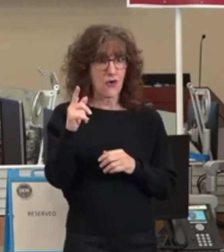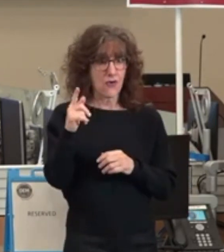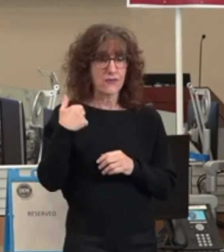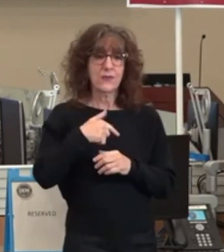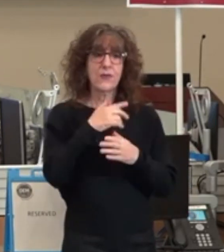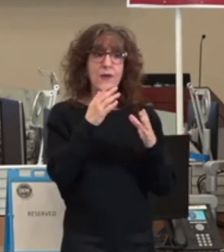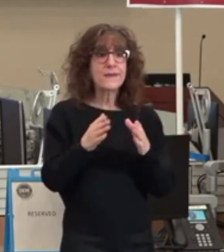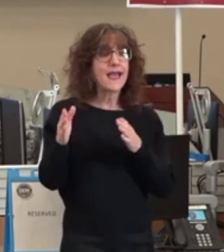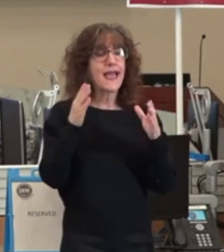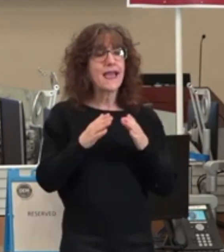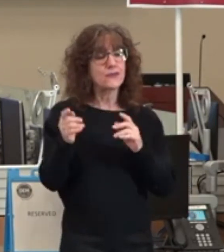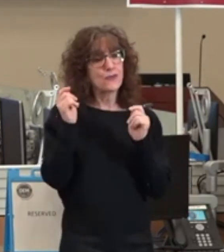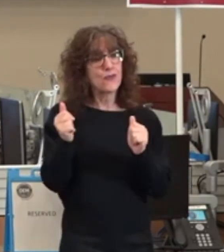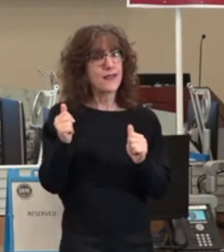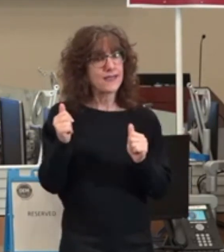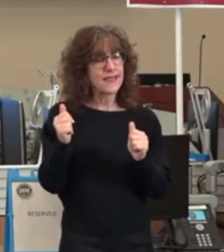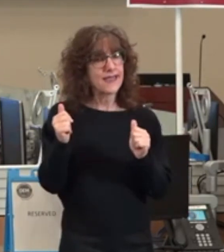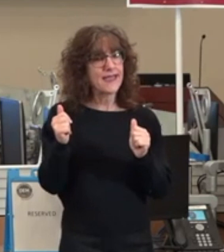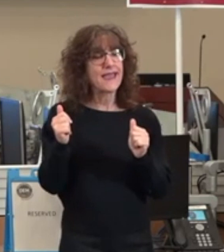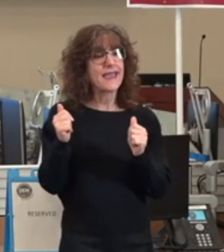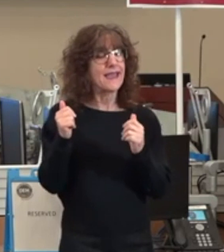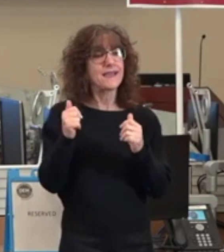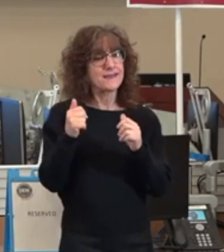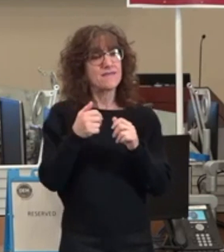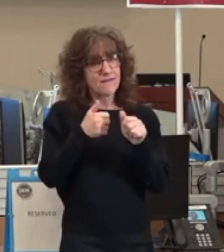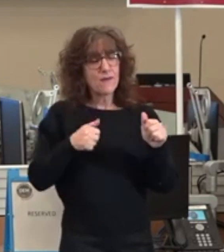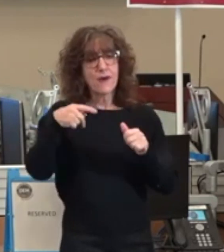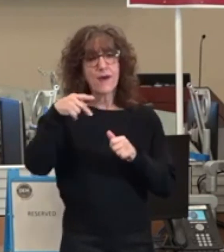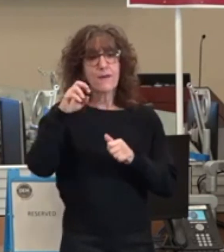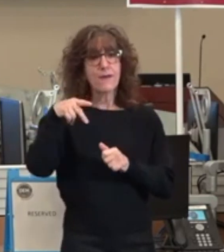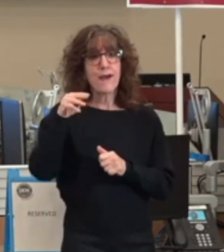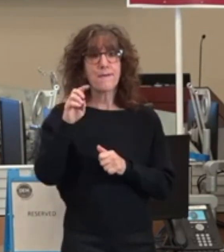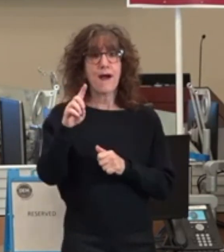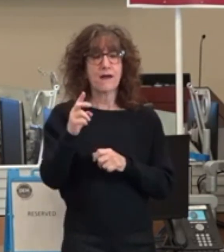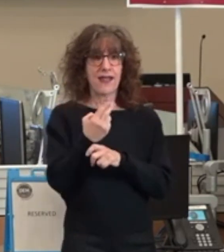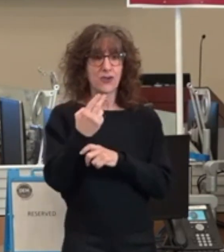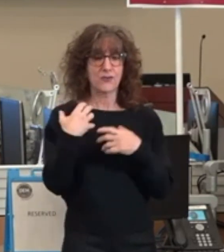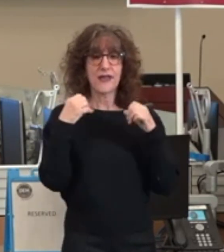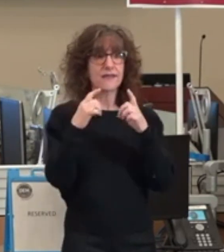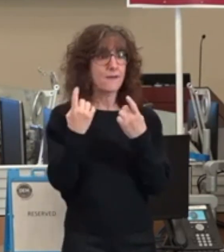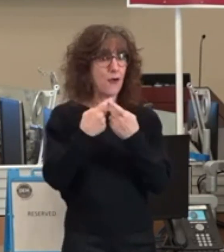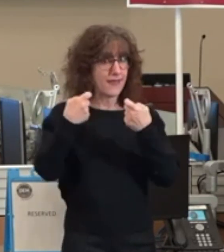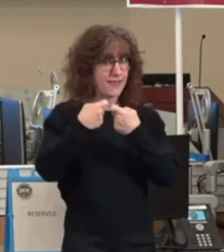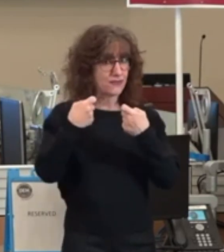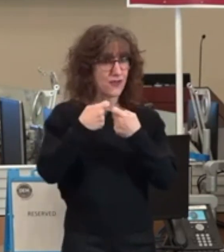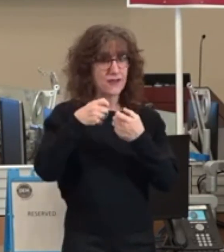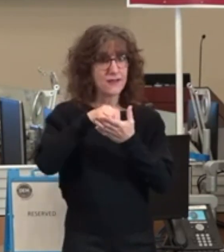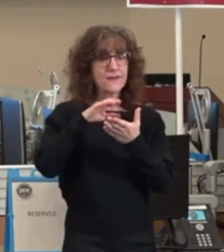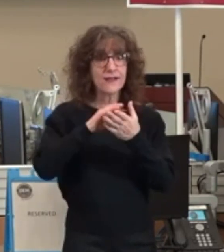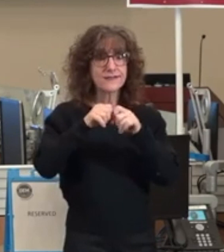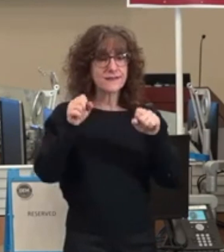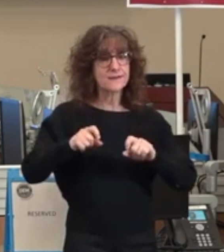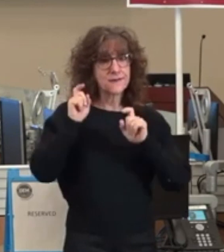plan to swiftly move away from PrepMod and to use our health department's electronic record system to